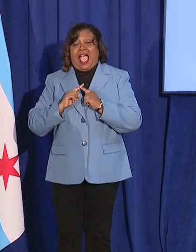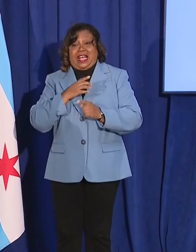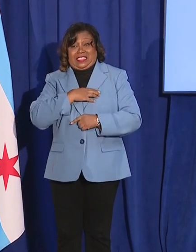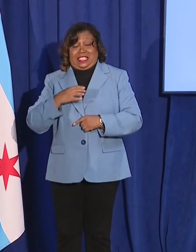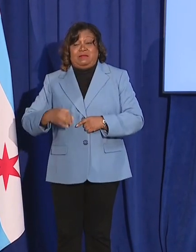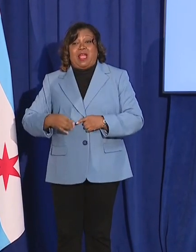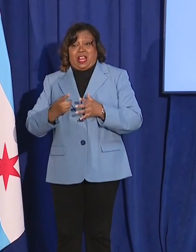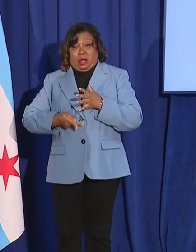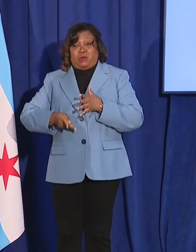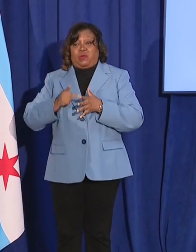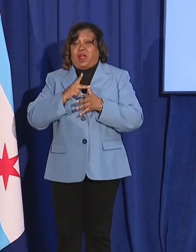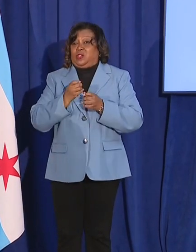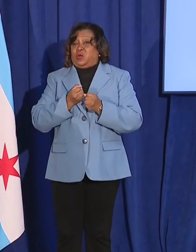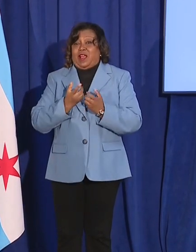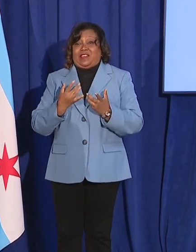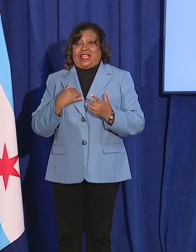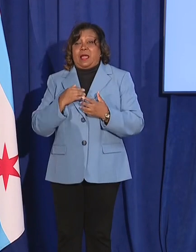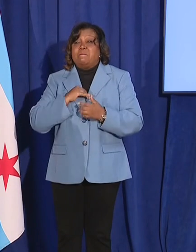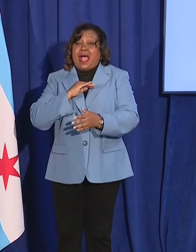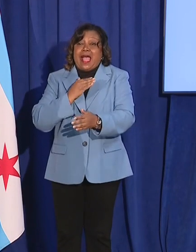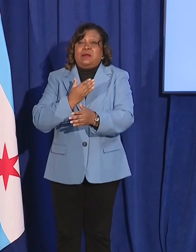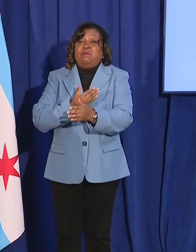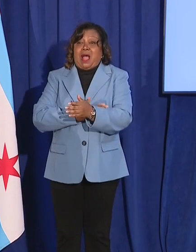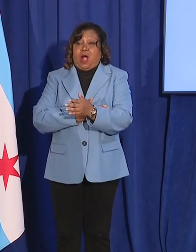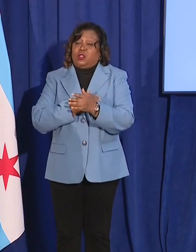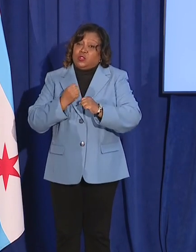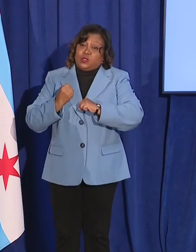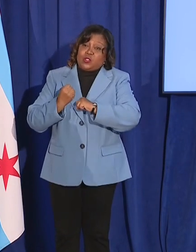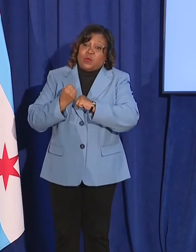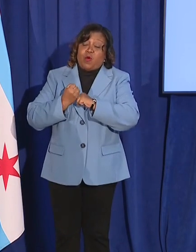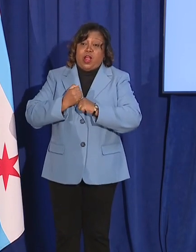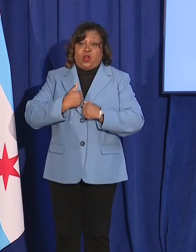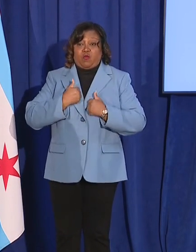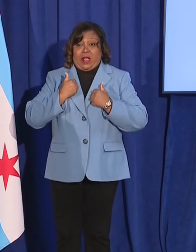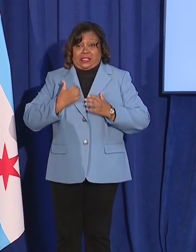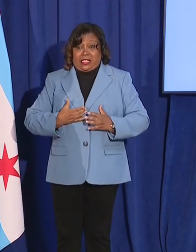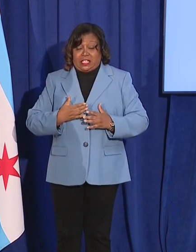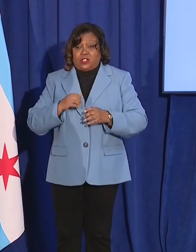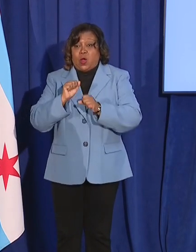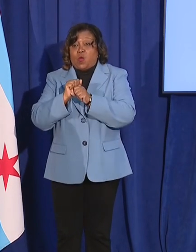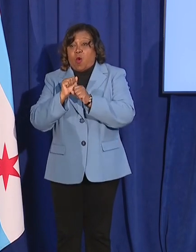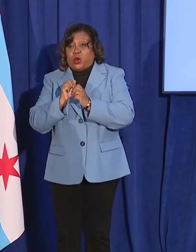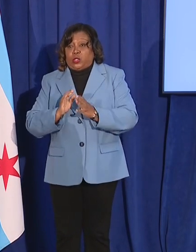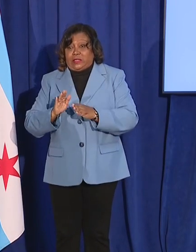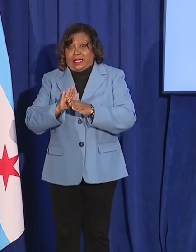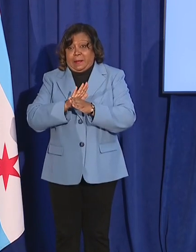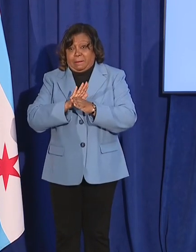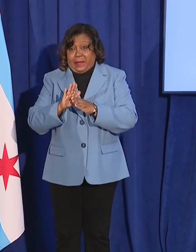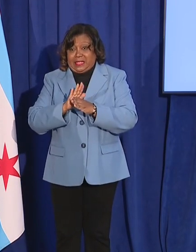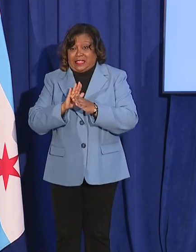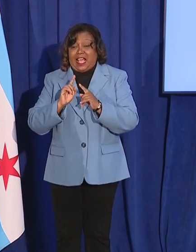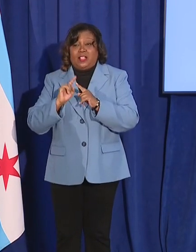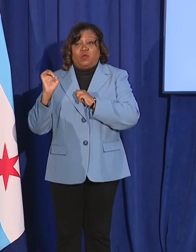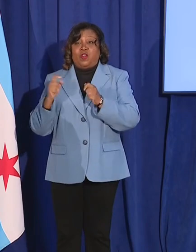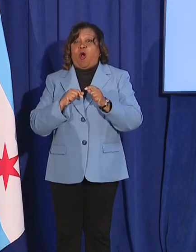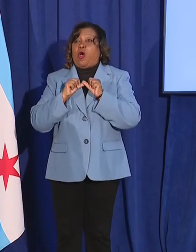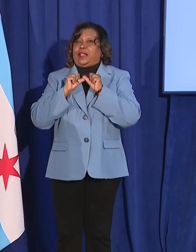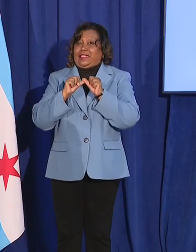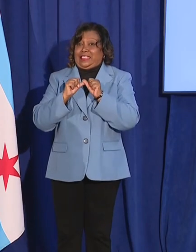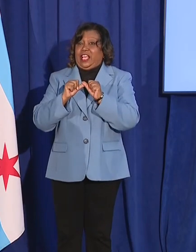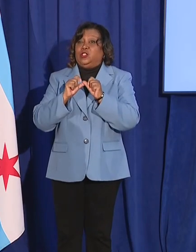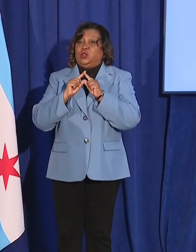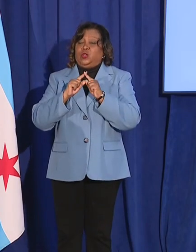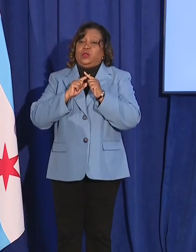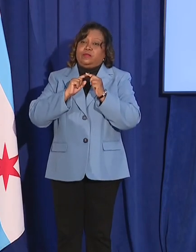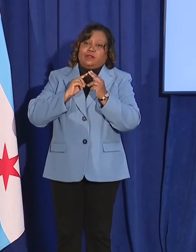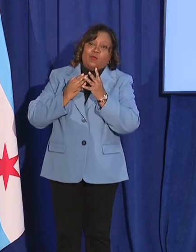I've made a priority to do everything in my power to support our residents, our workers, and our businesses as we all continue